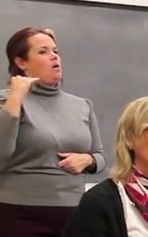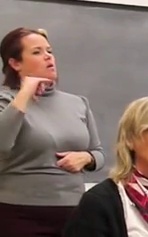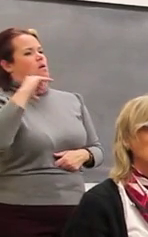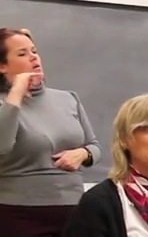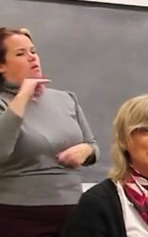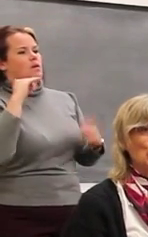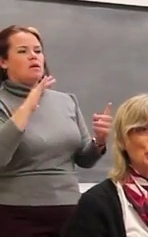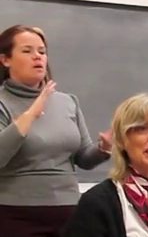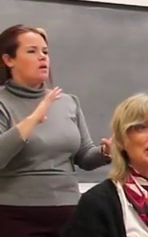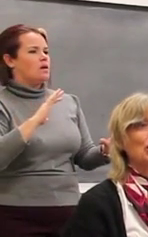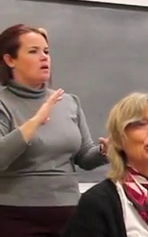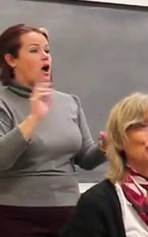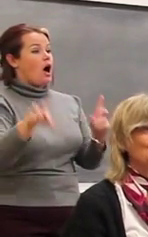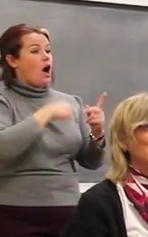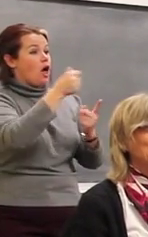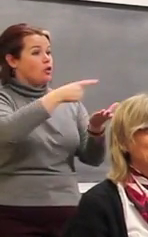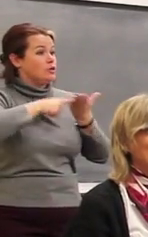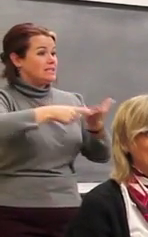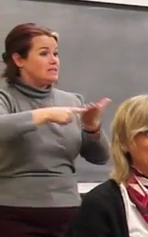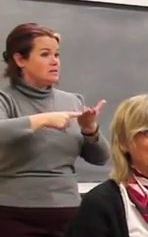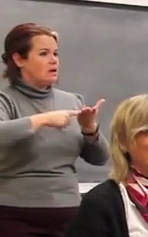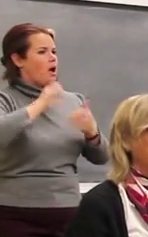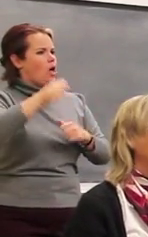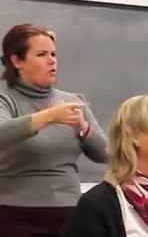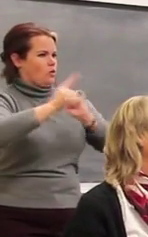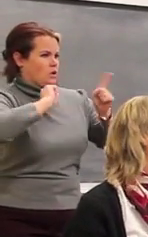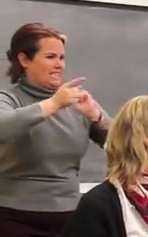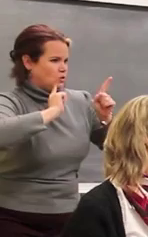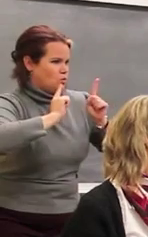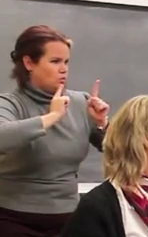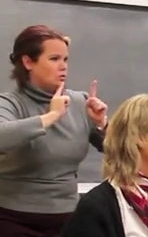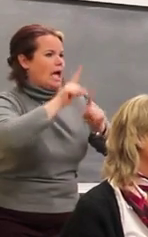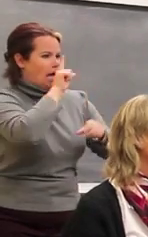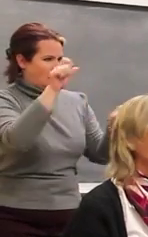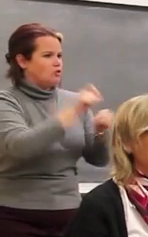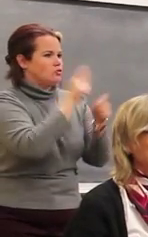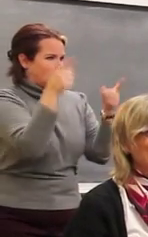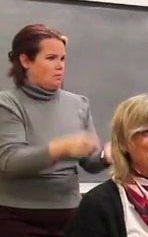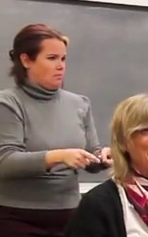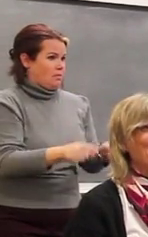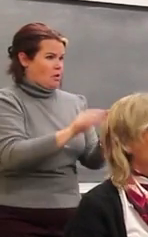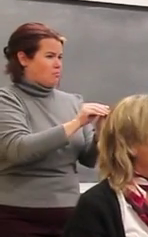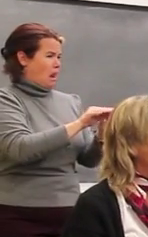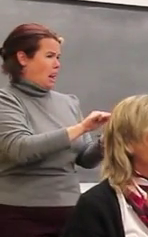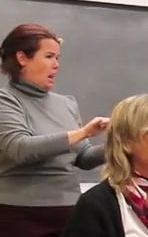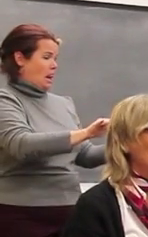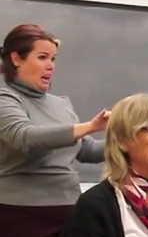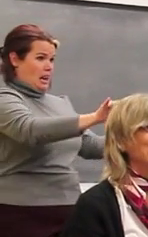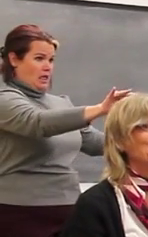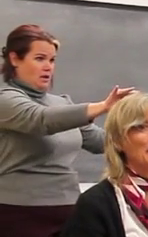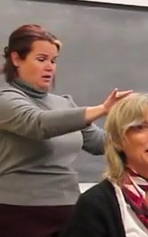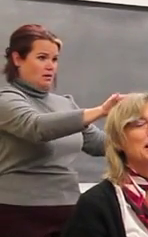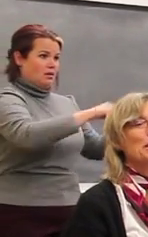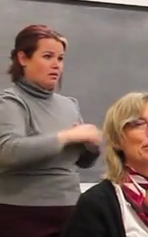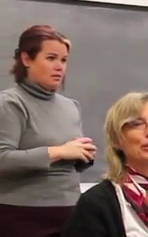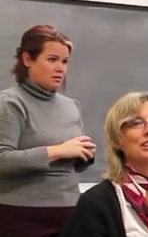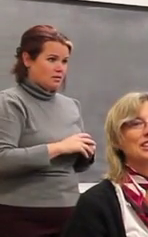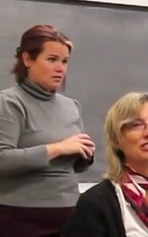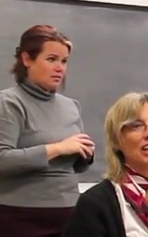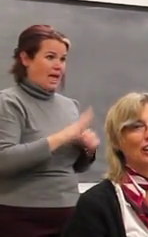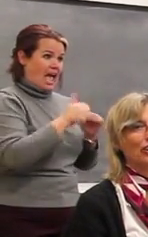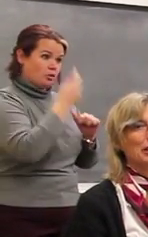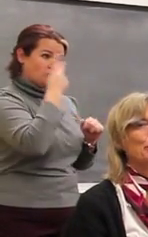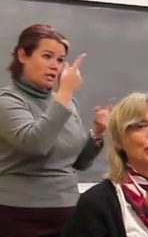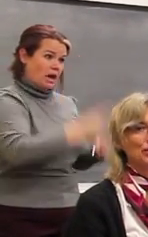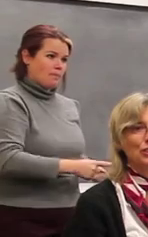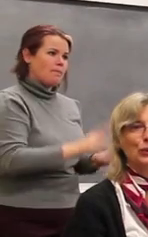that alternative discourses do exist. They are out there, they are pervasive, they are often embodied by persons